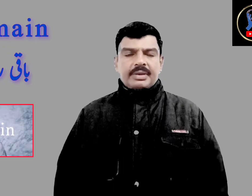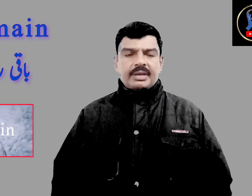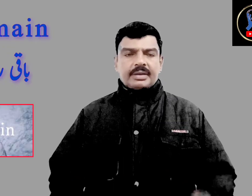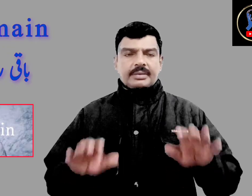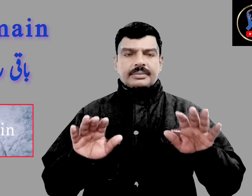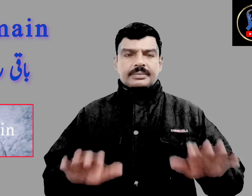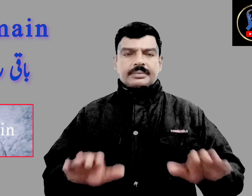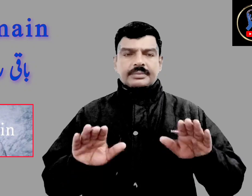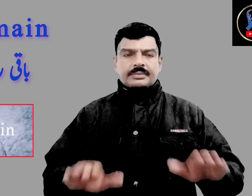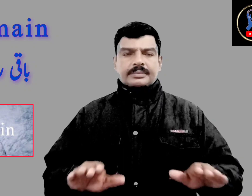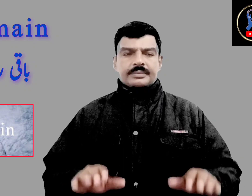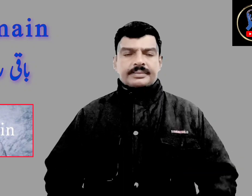remain,